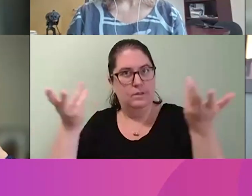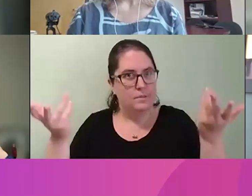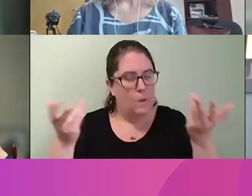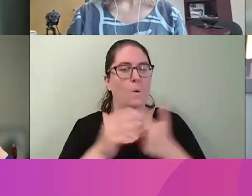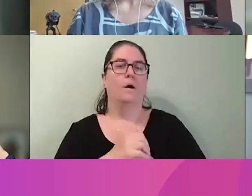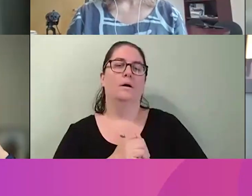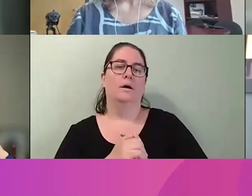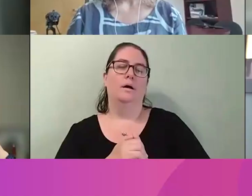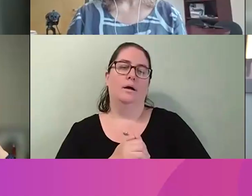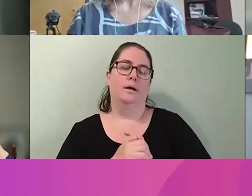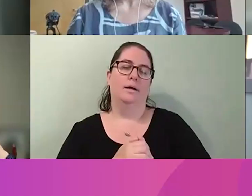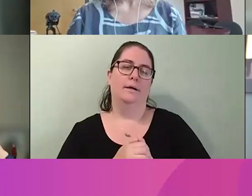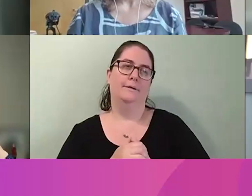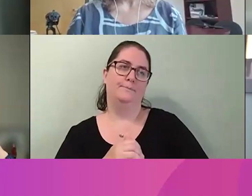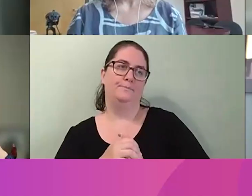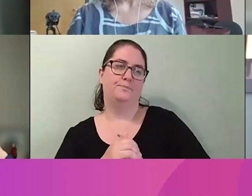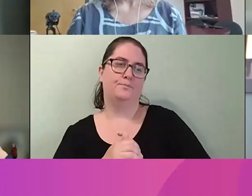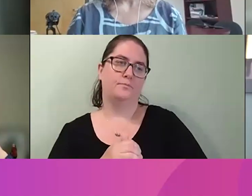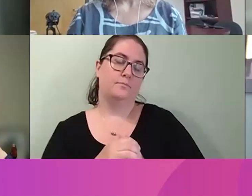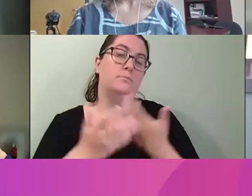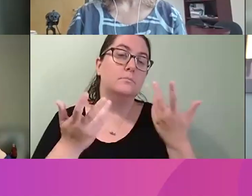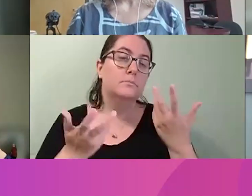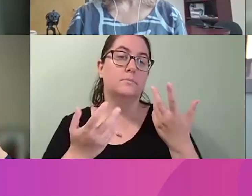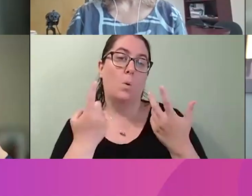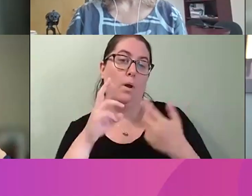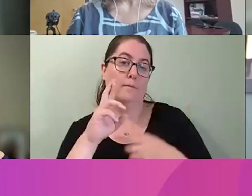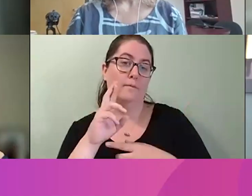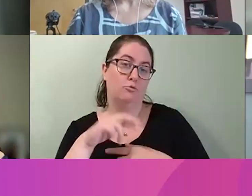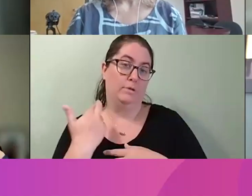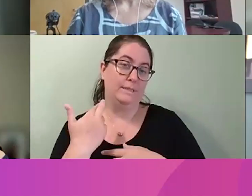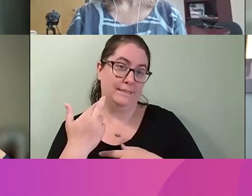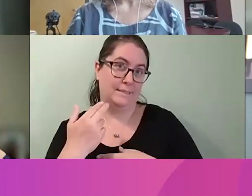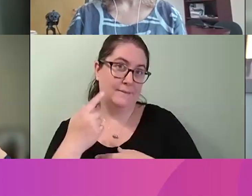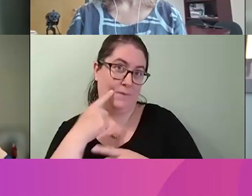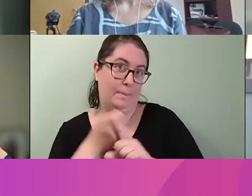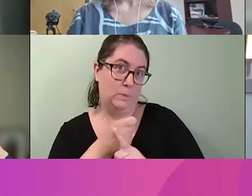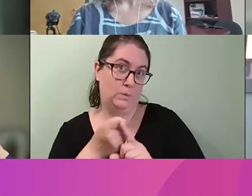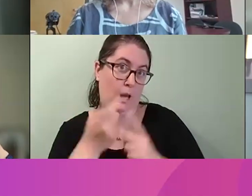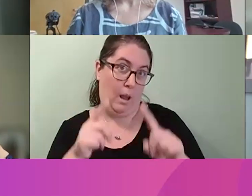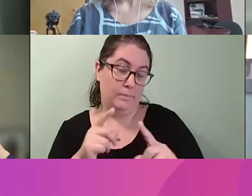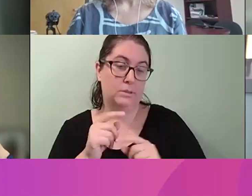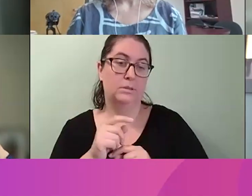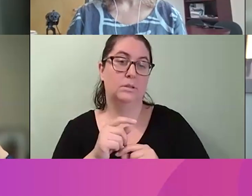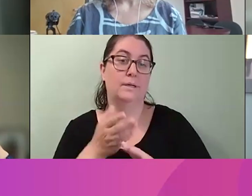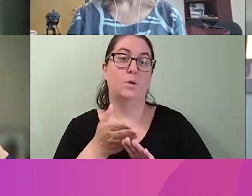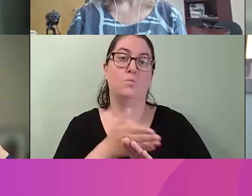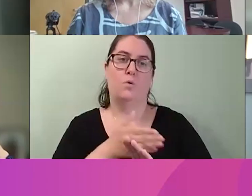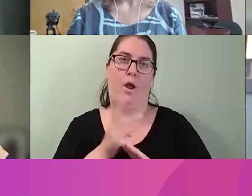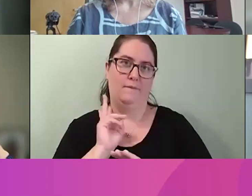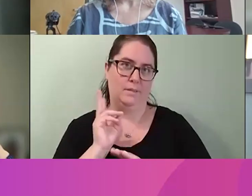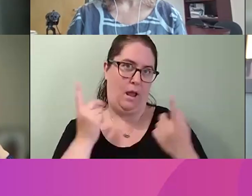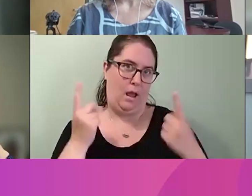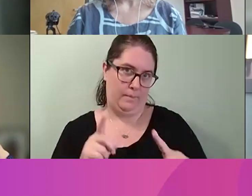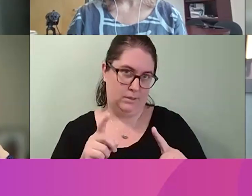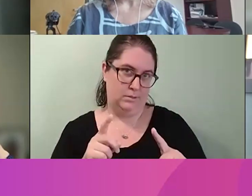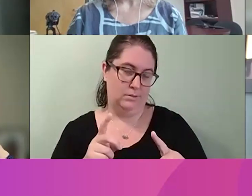So of course, one of the risk factors for mistreatment is actually prior victimization. So